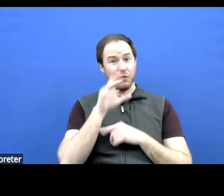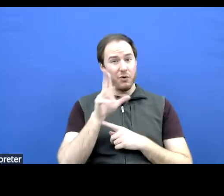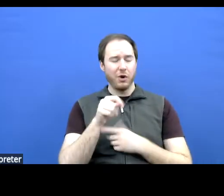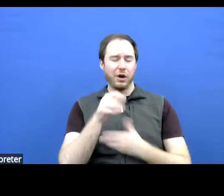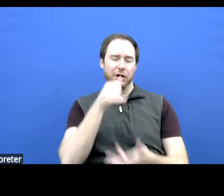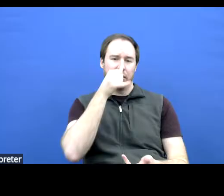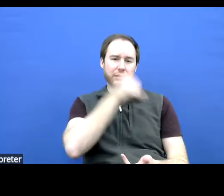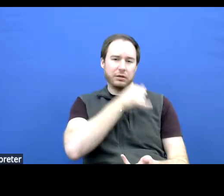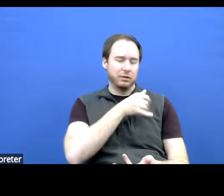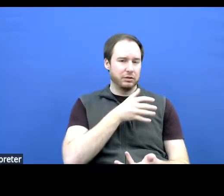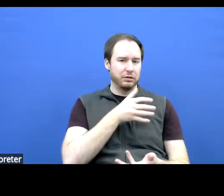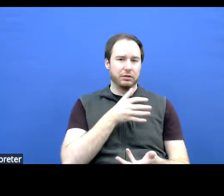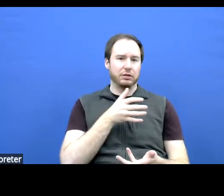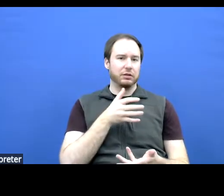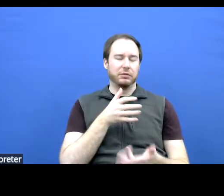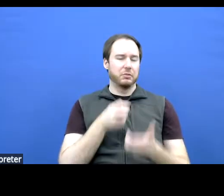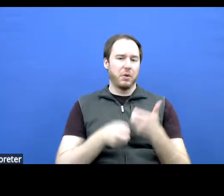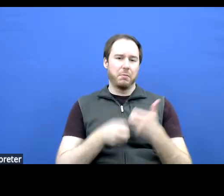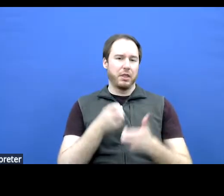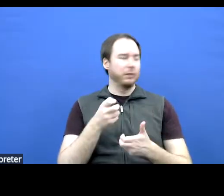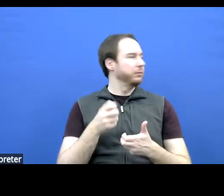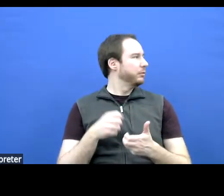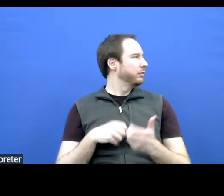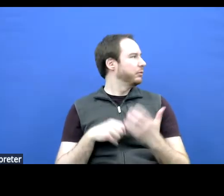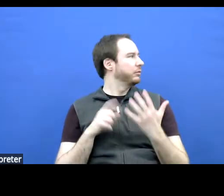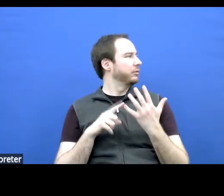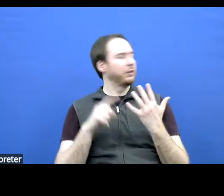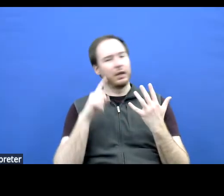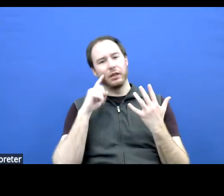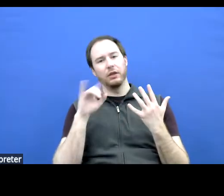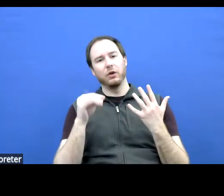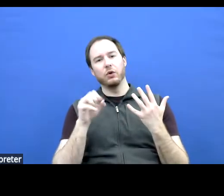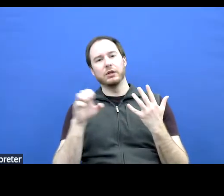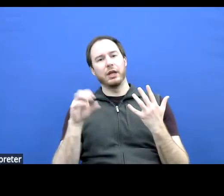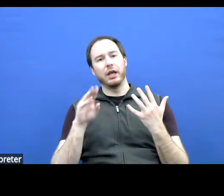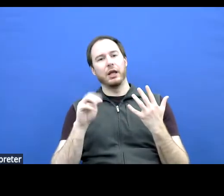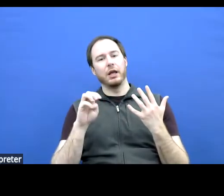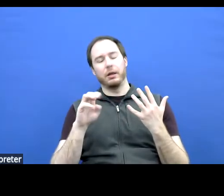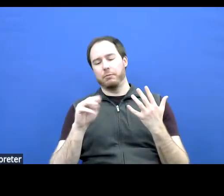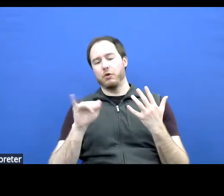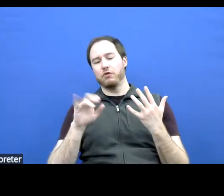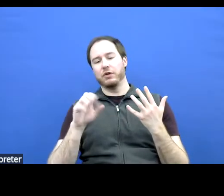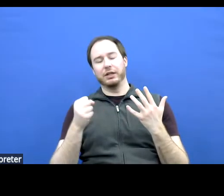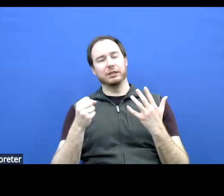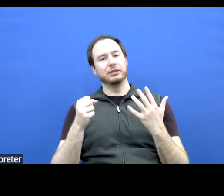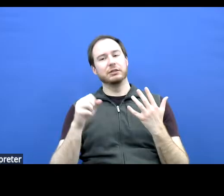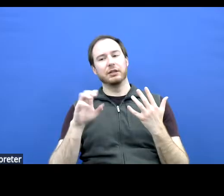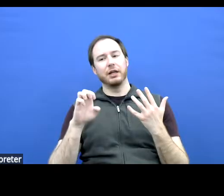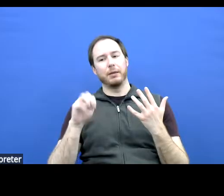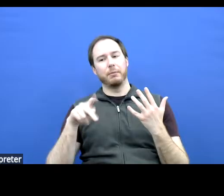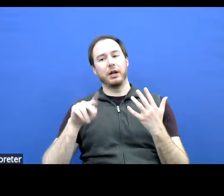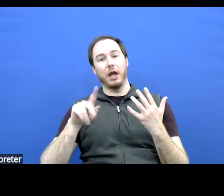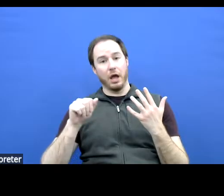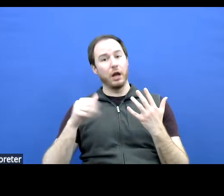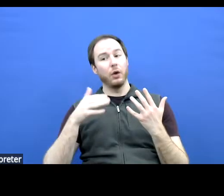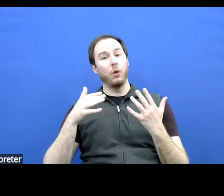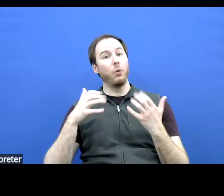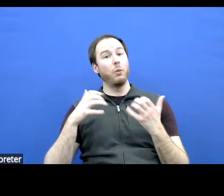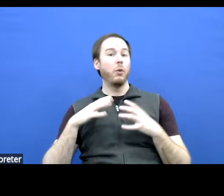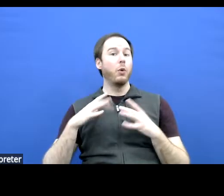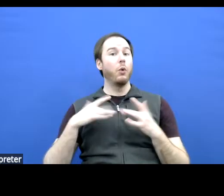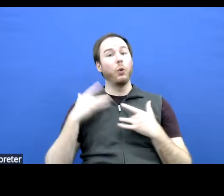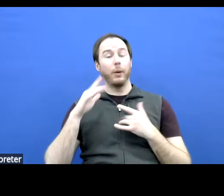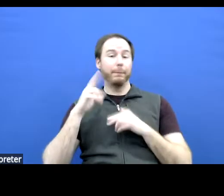to the mall. That was a problem. I think Jose and Maria's empanada shop who was opening up there with the intent